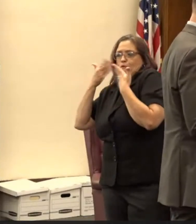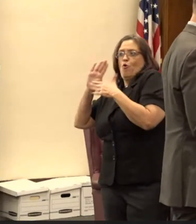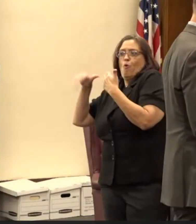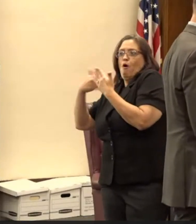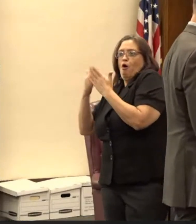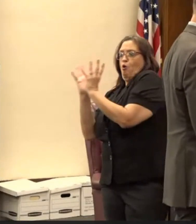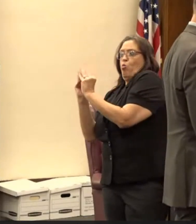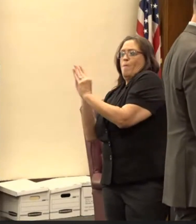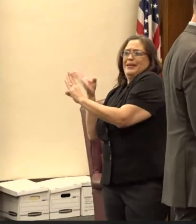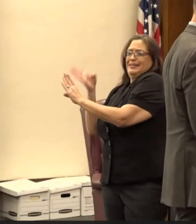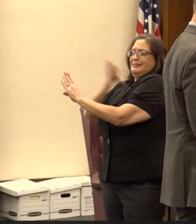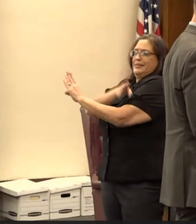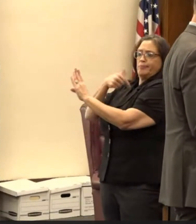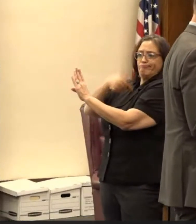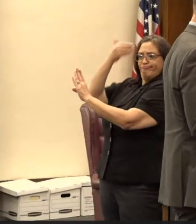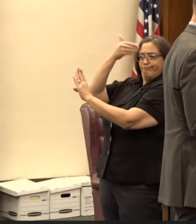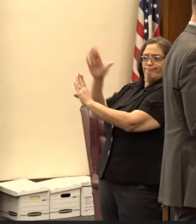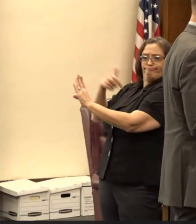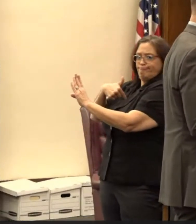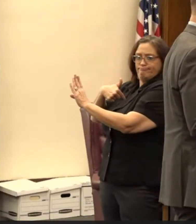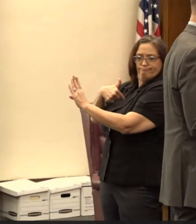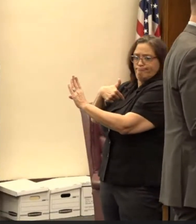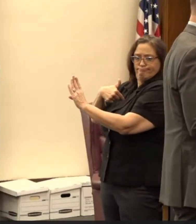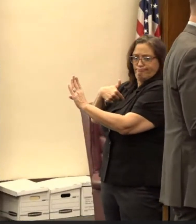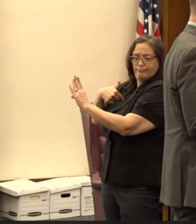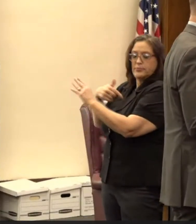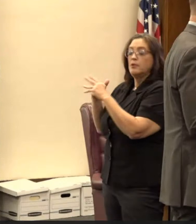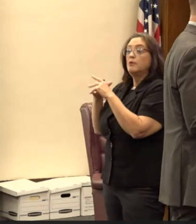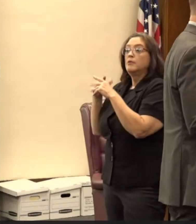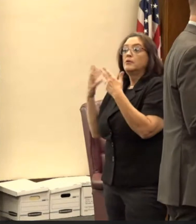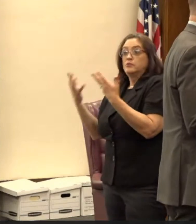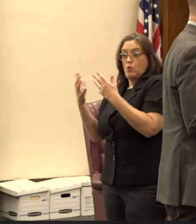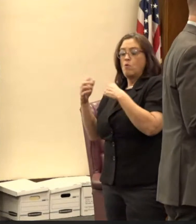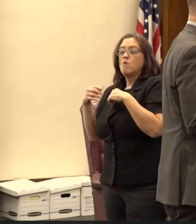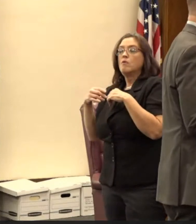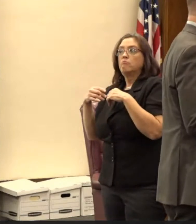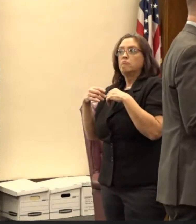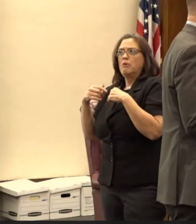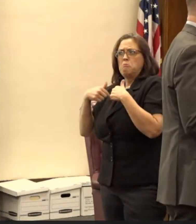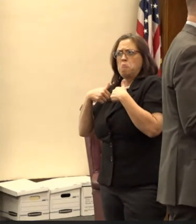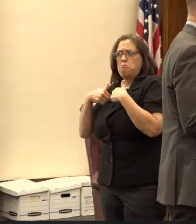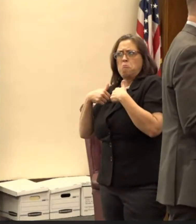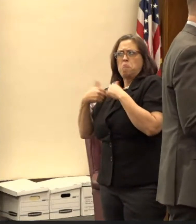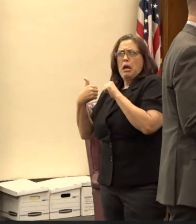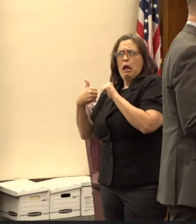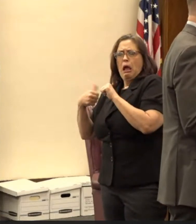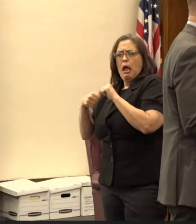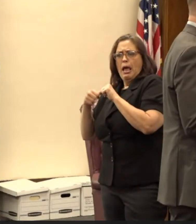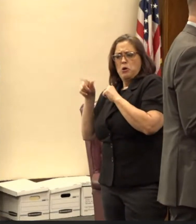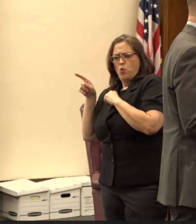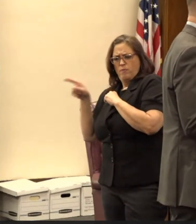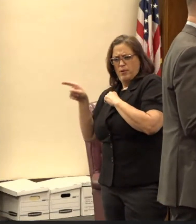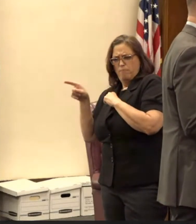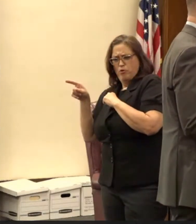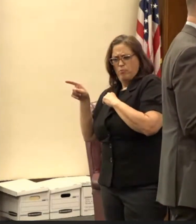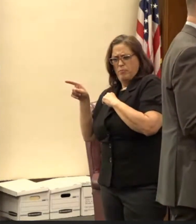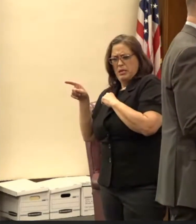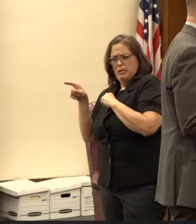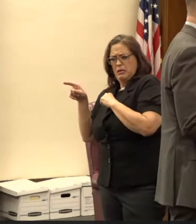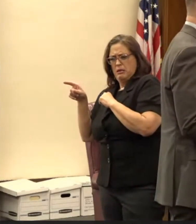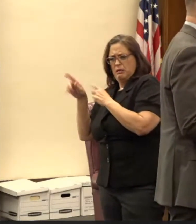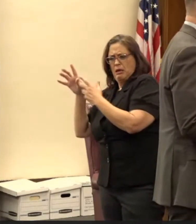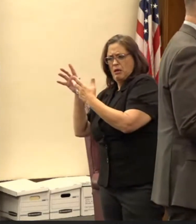had. So as far as I'm aware, I don't remember there being a personal interpreter for the attorney,